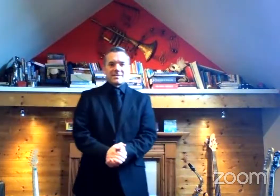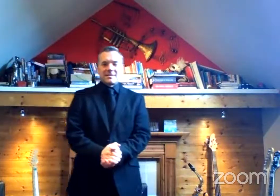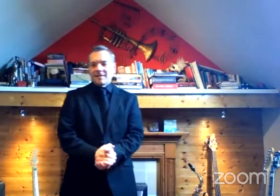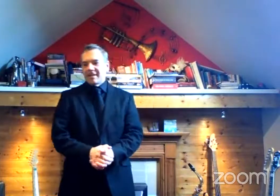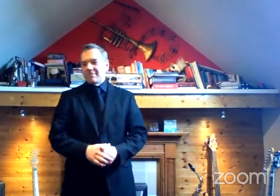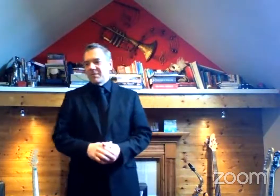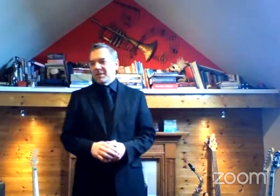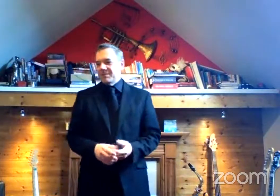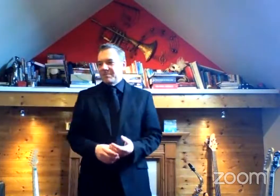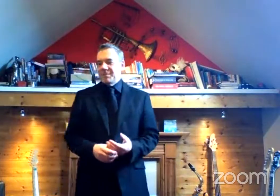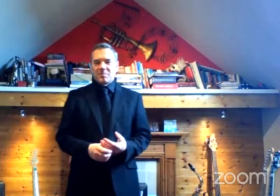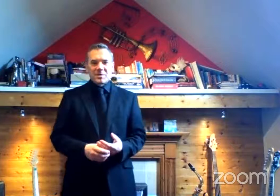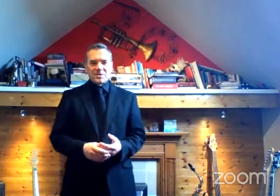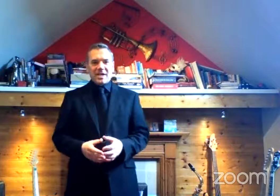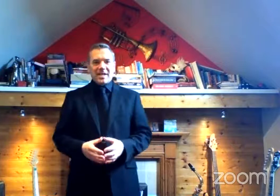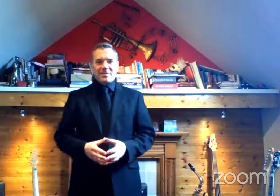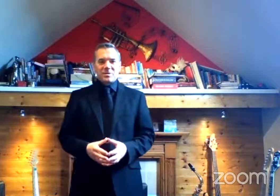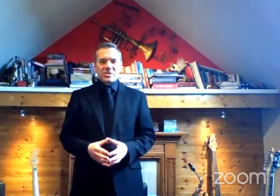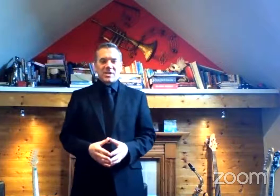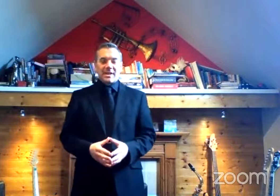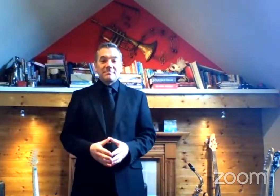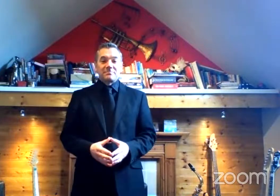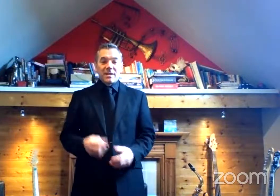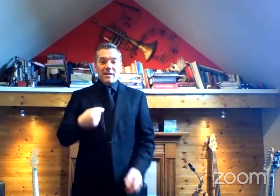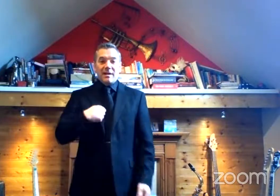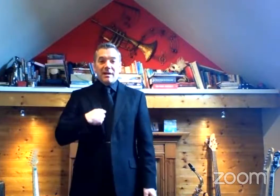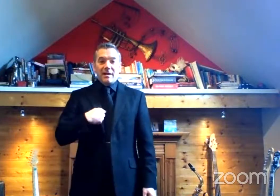is a British Sign Language sign.